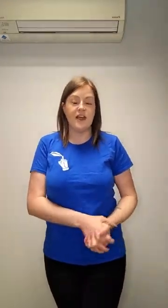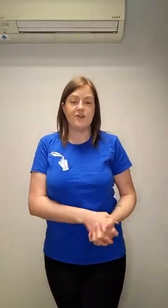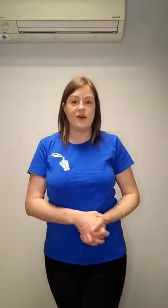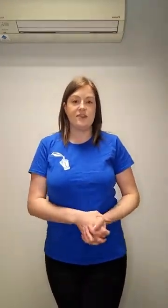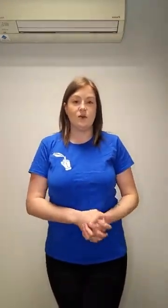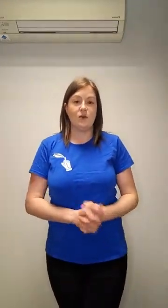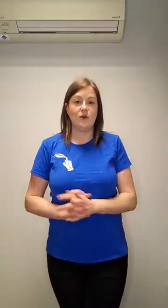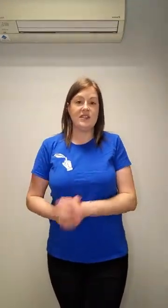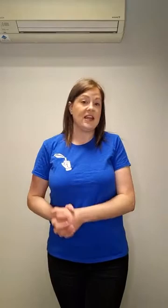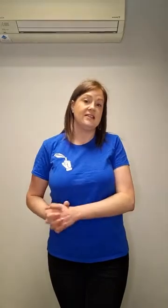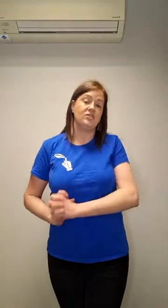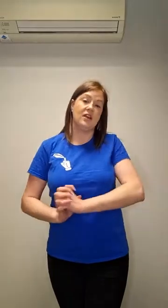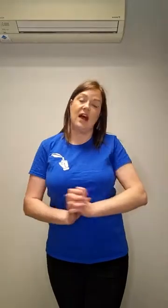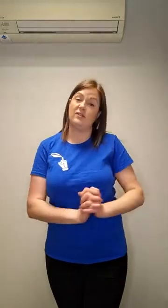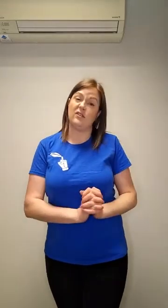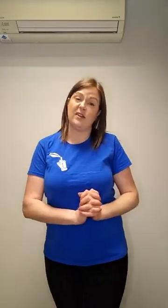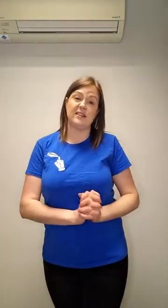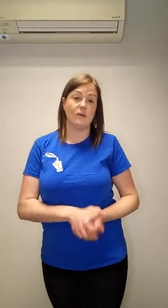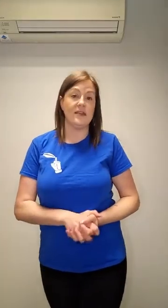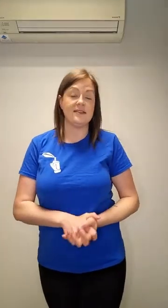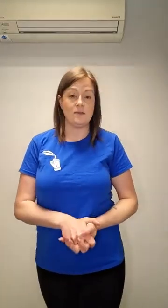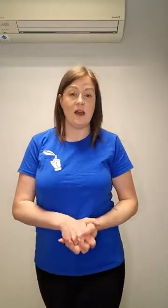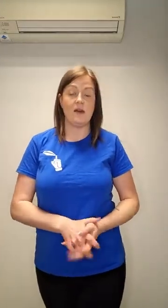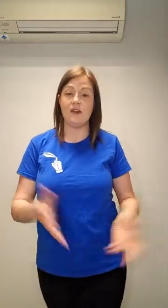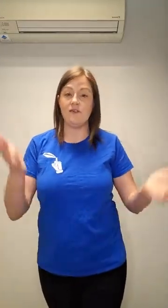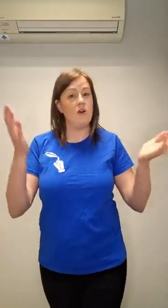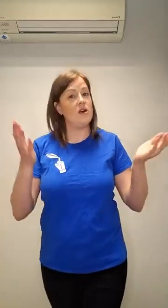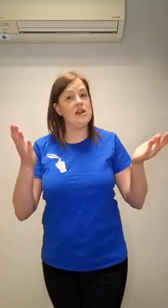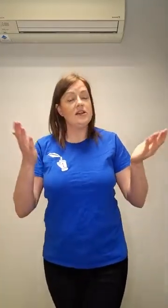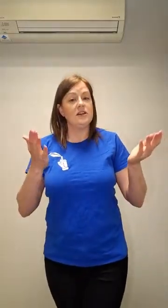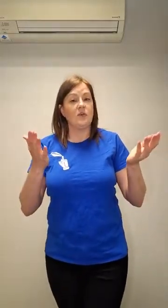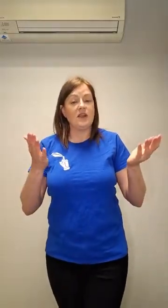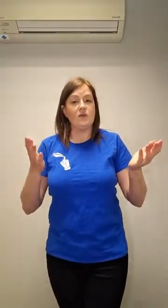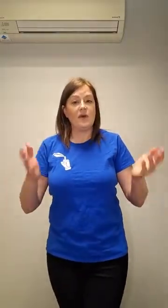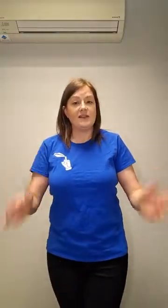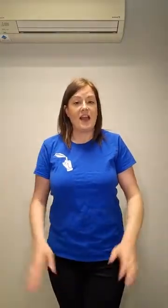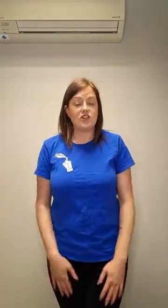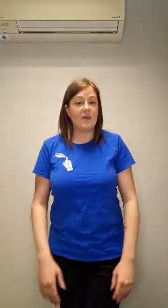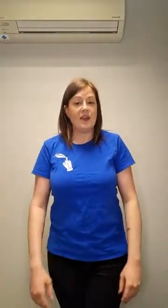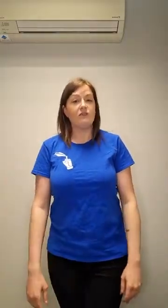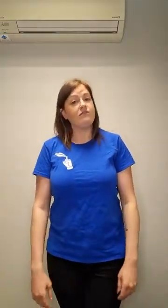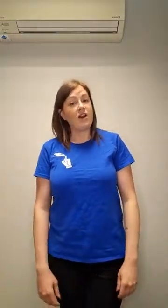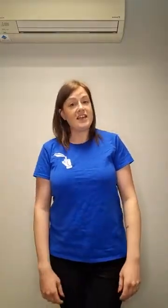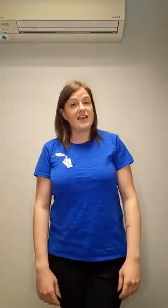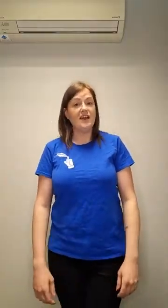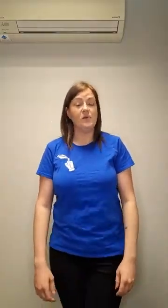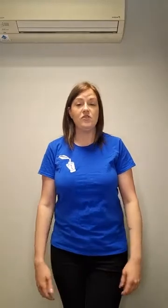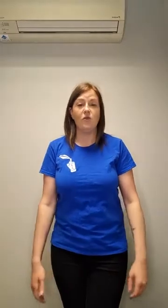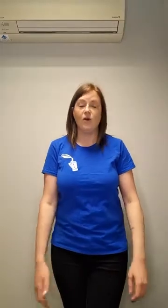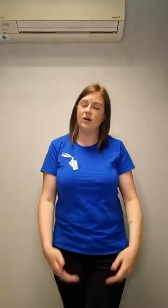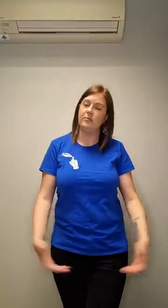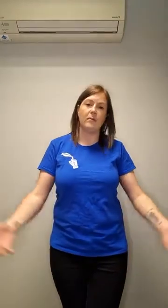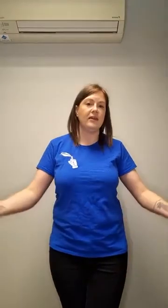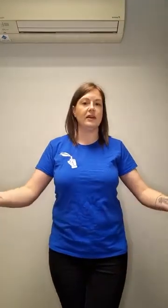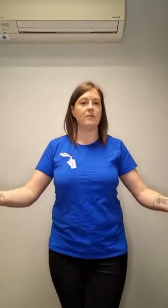join us for today's session and for the rest of the weeks as well. And if not, we can always catch up again on Friday when you're probably a little bit